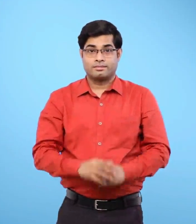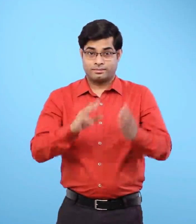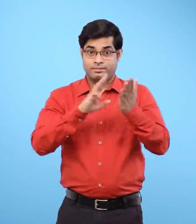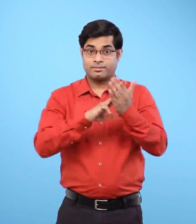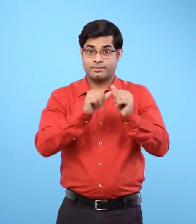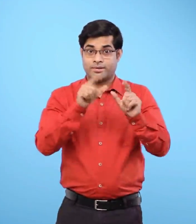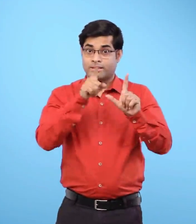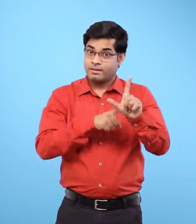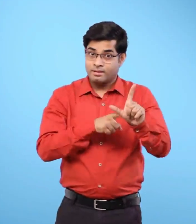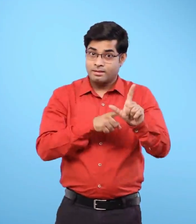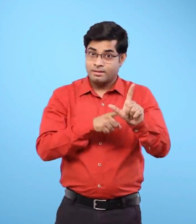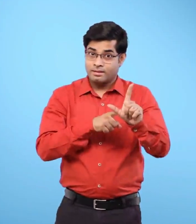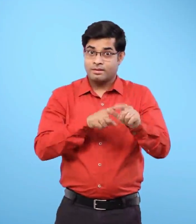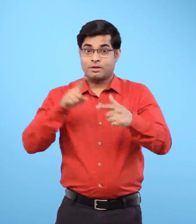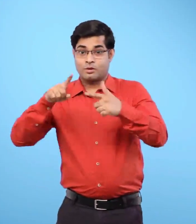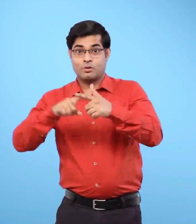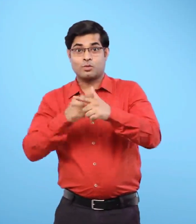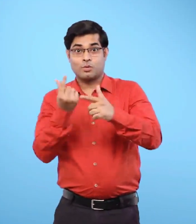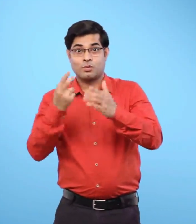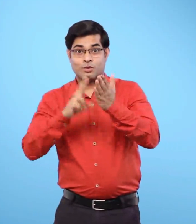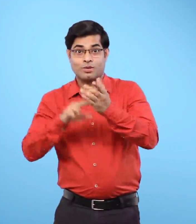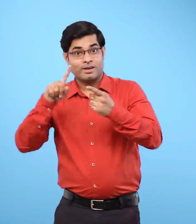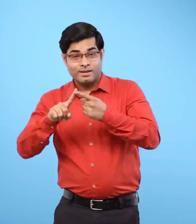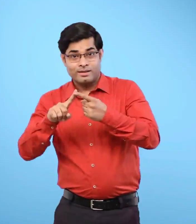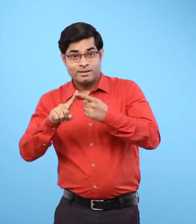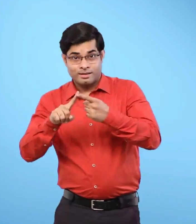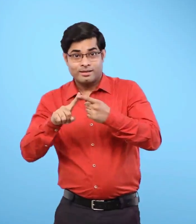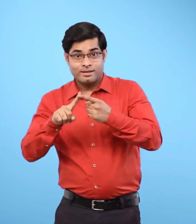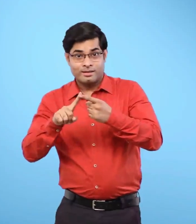How many days together are there in May and June?